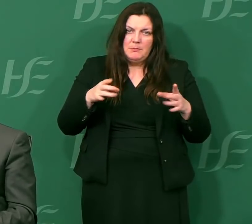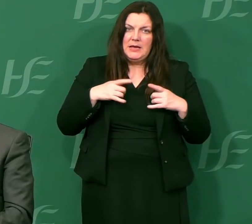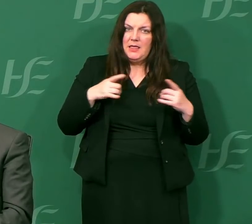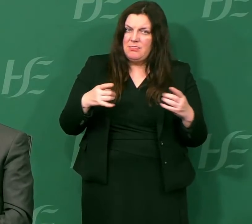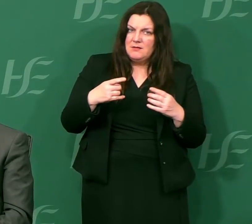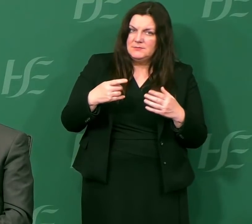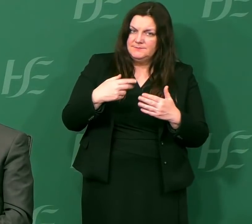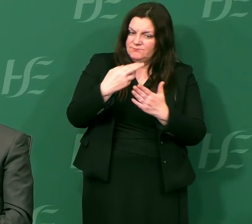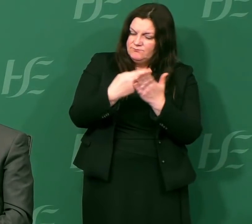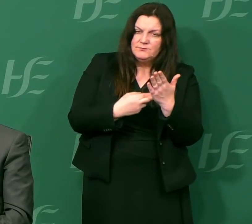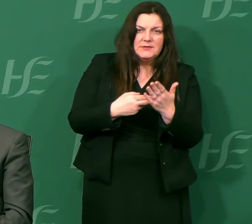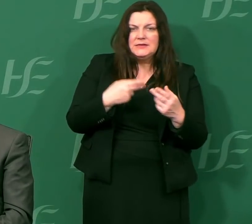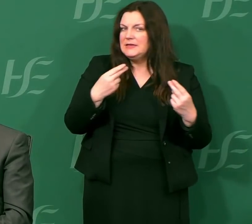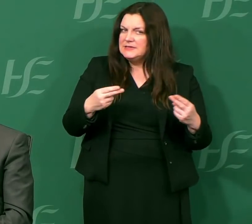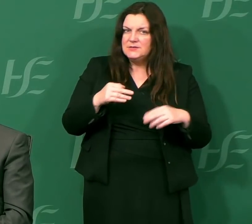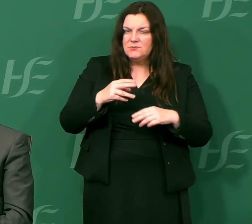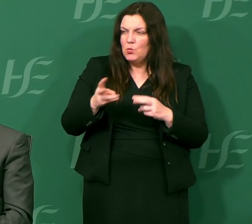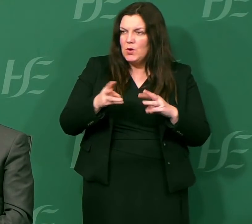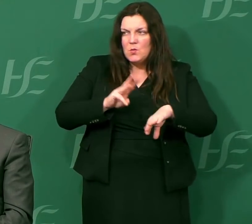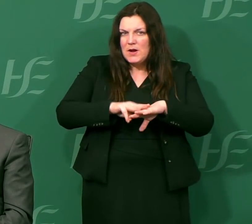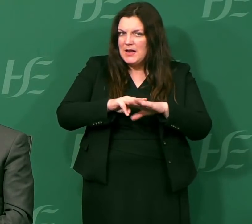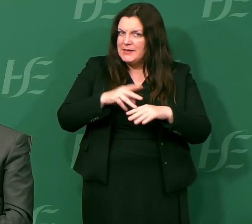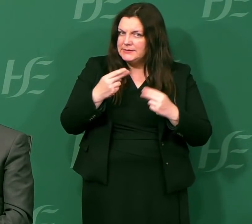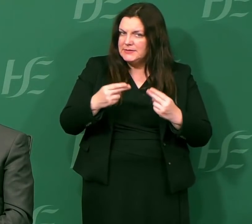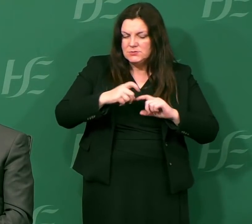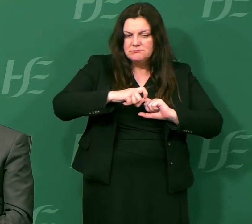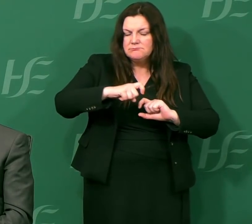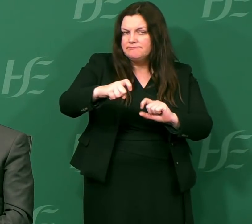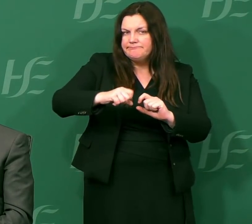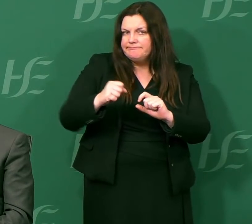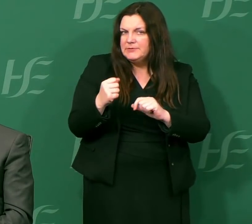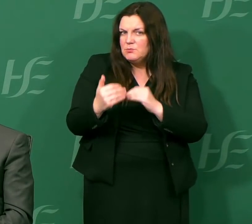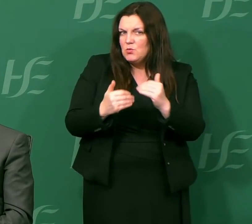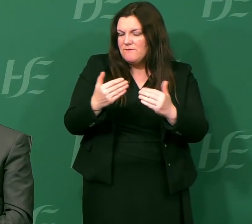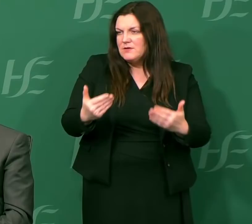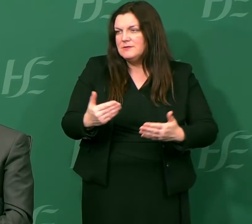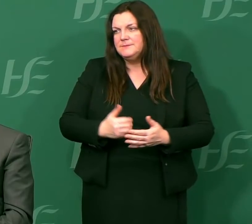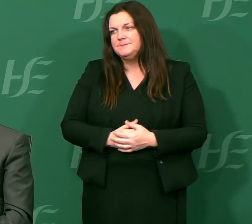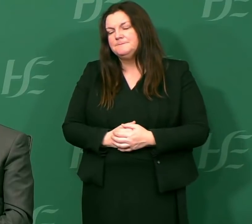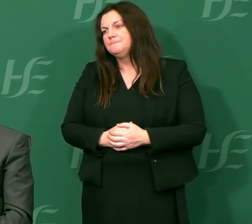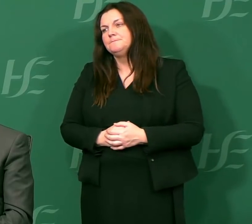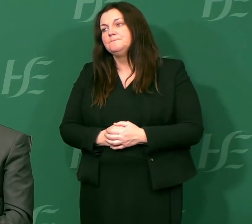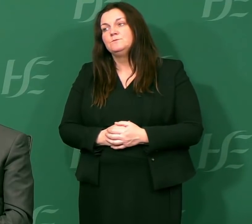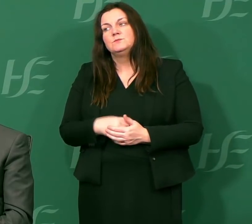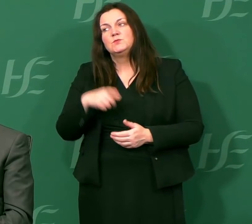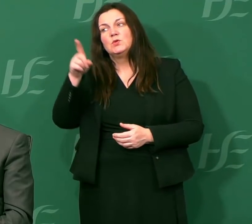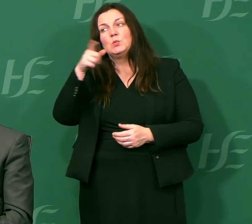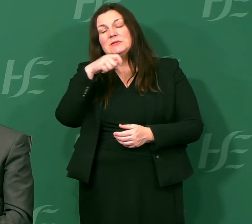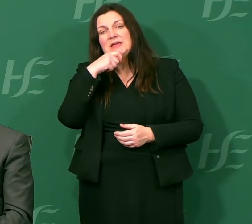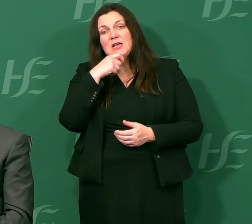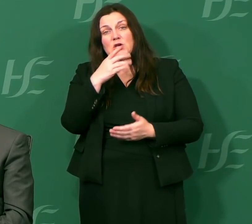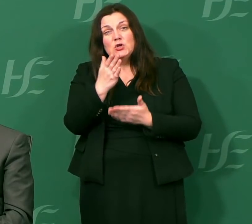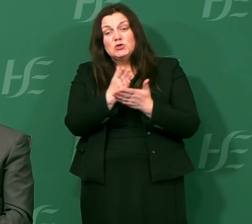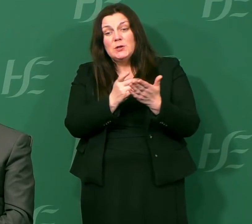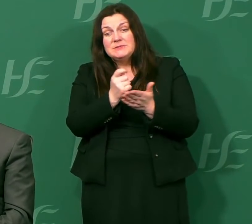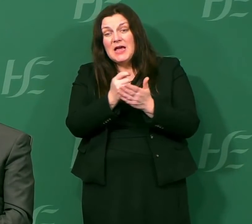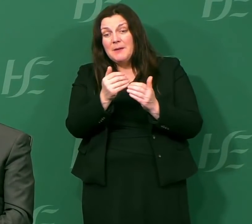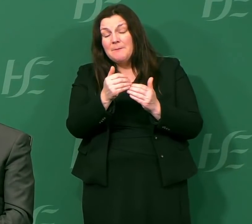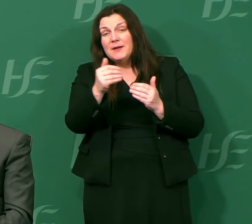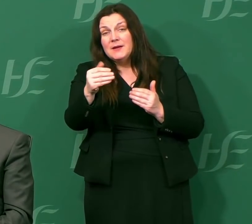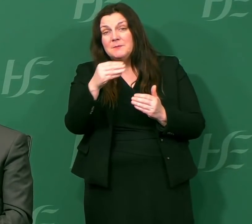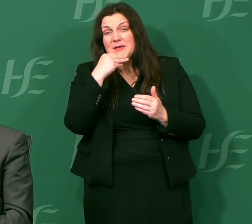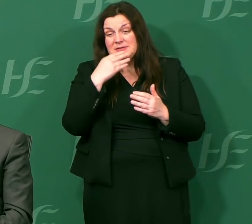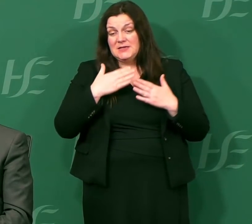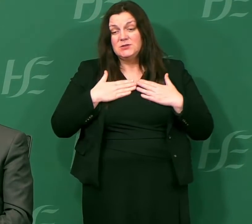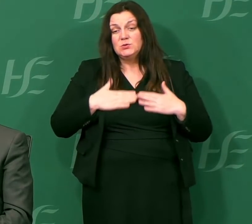going to be needed and sustained. I suppose just the final thing on that. So when you say some time to come, so say, for example, for